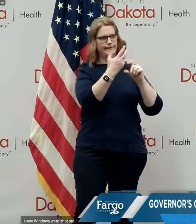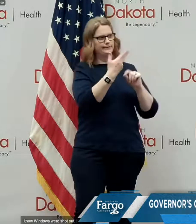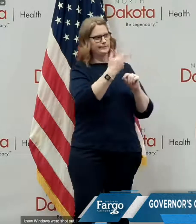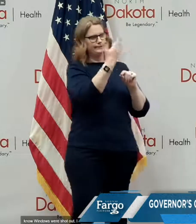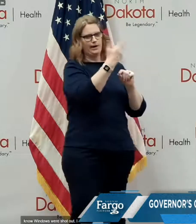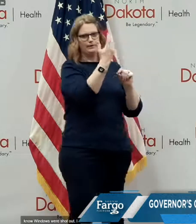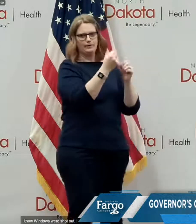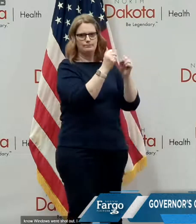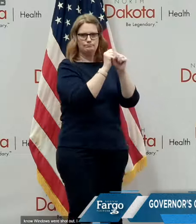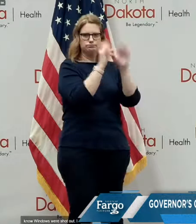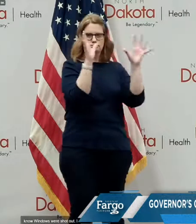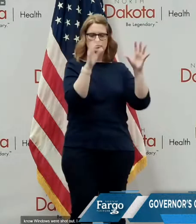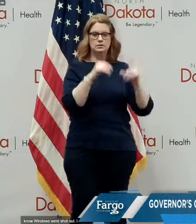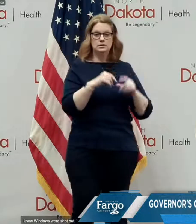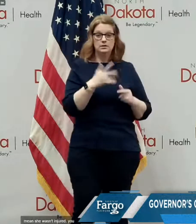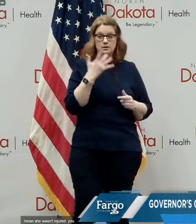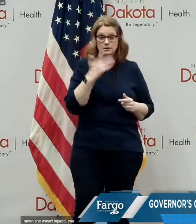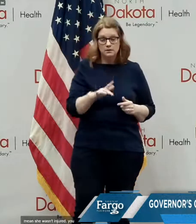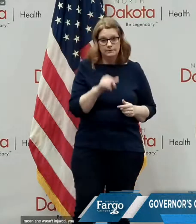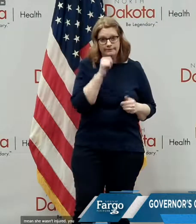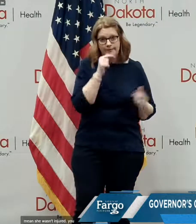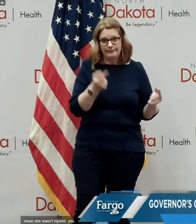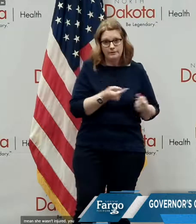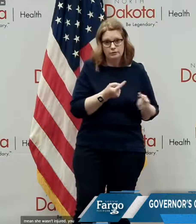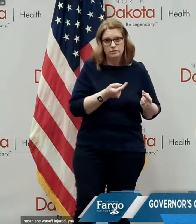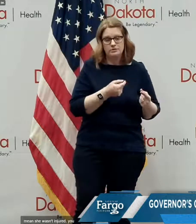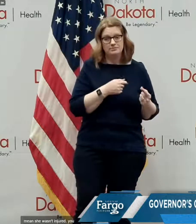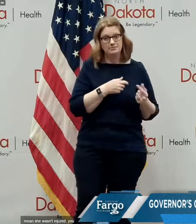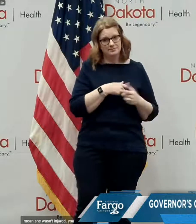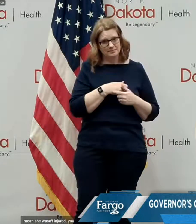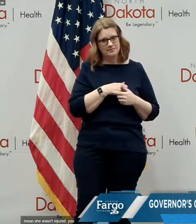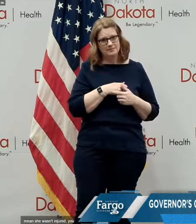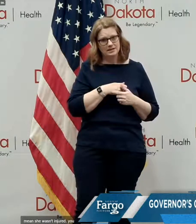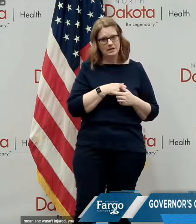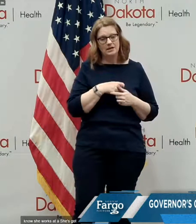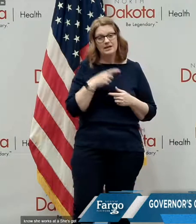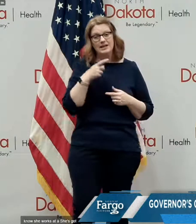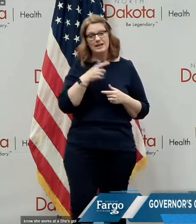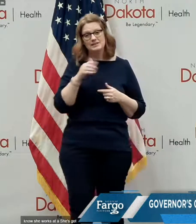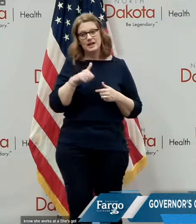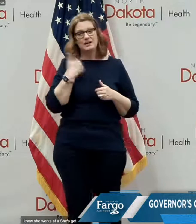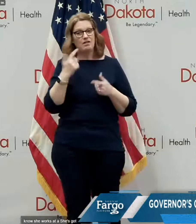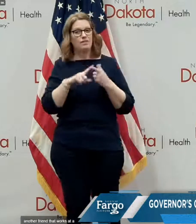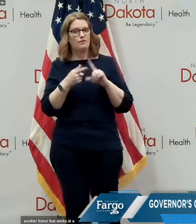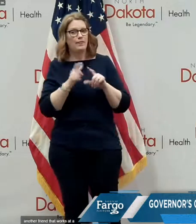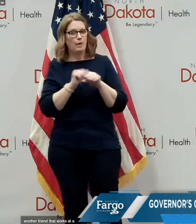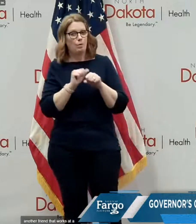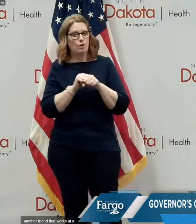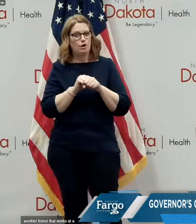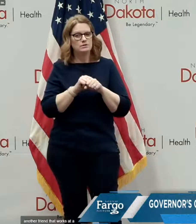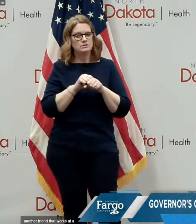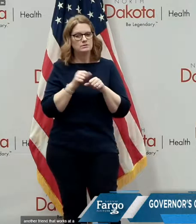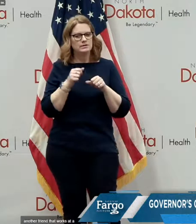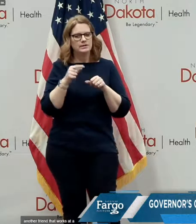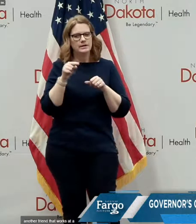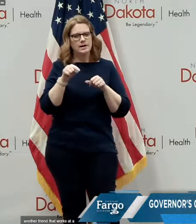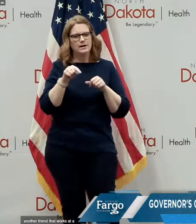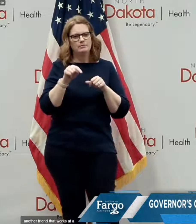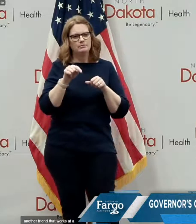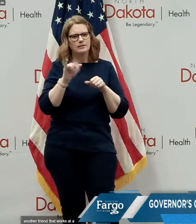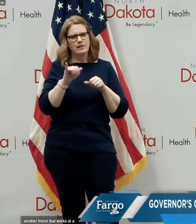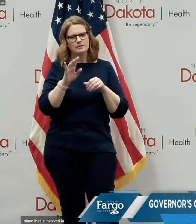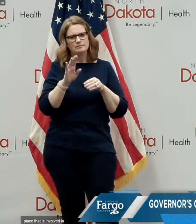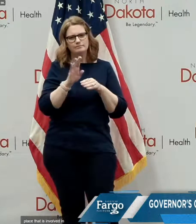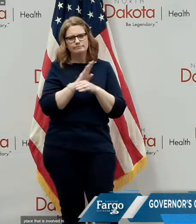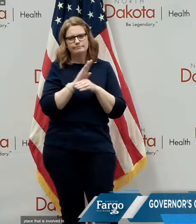injured. She works at she's got another friend that works at a place that is involved in